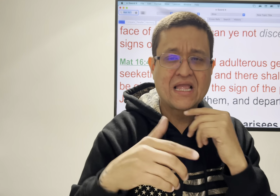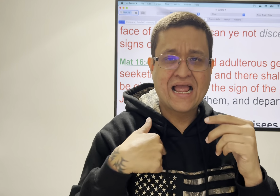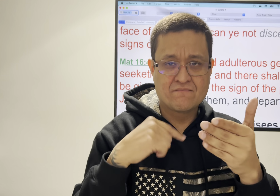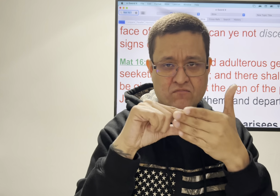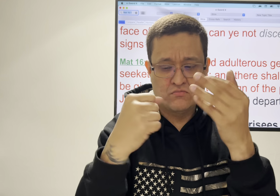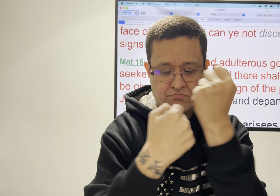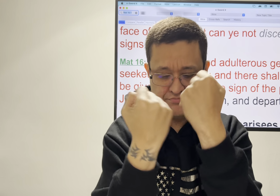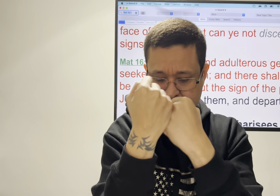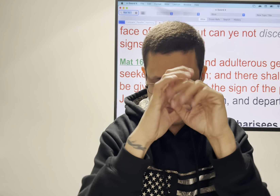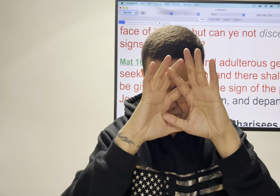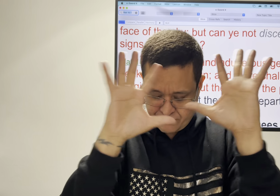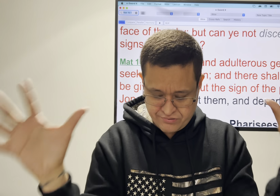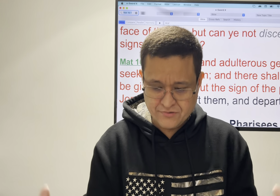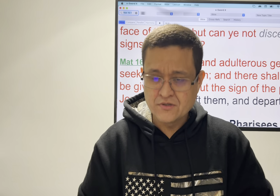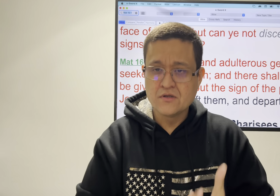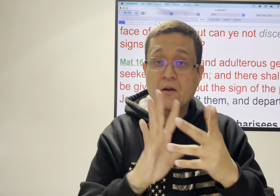So we have to be careful.